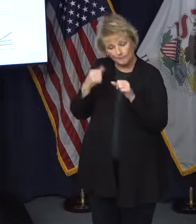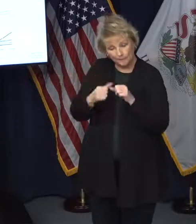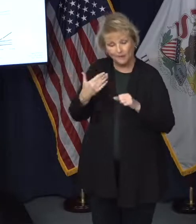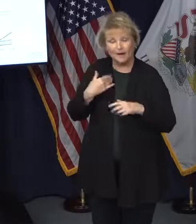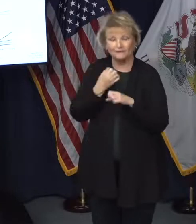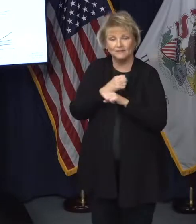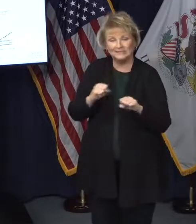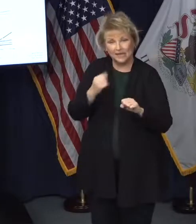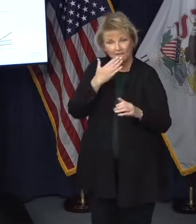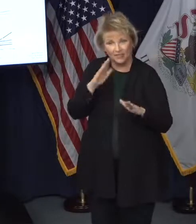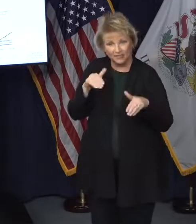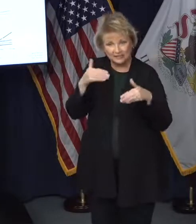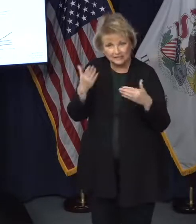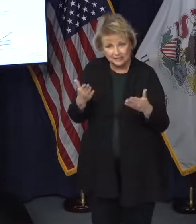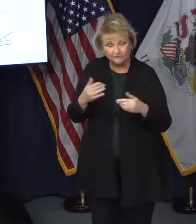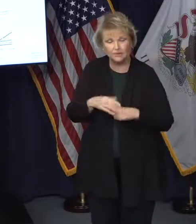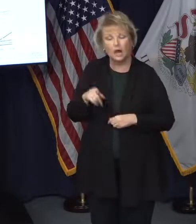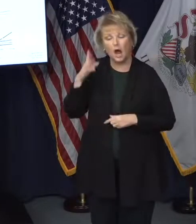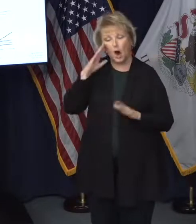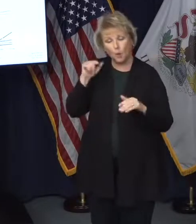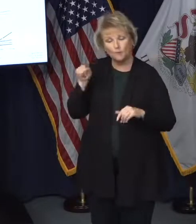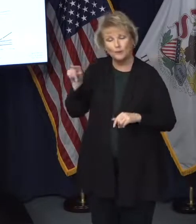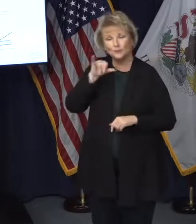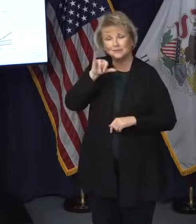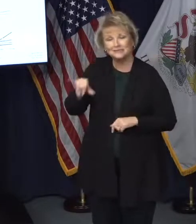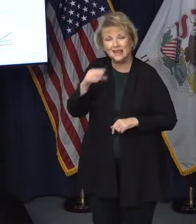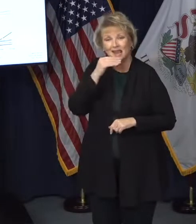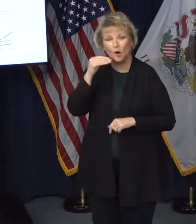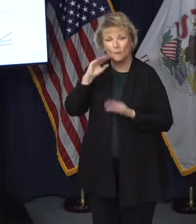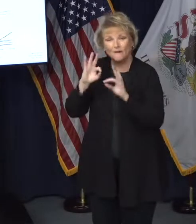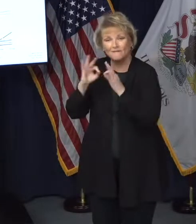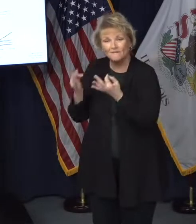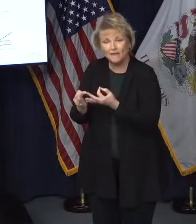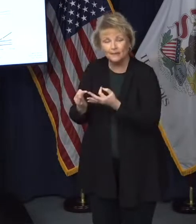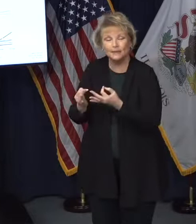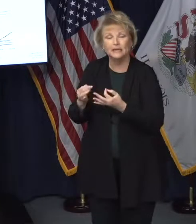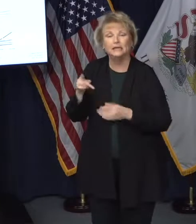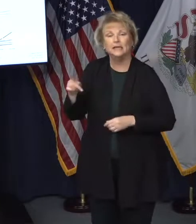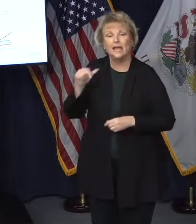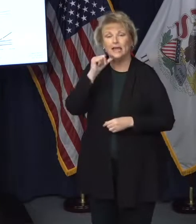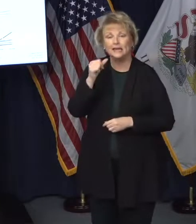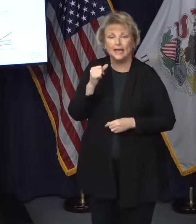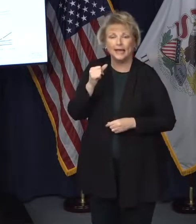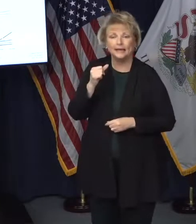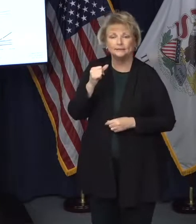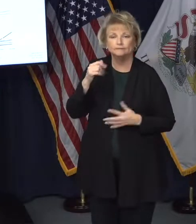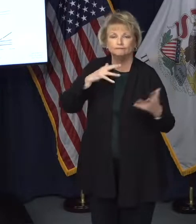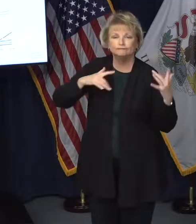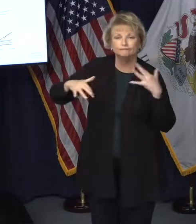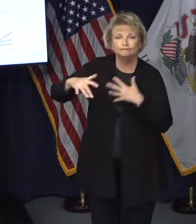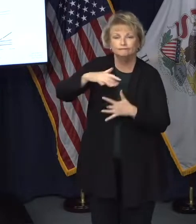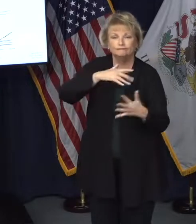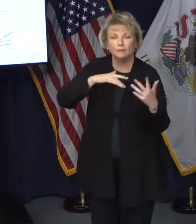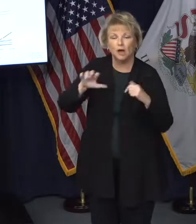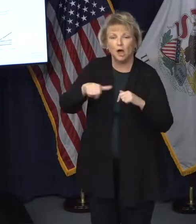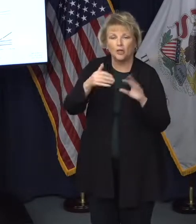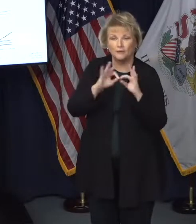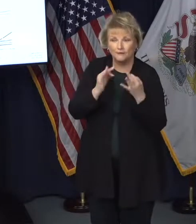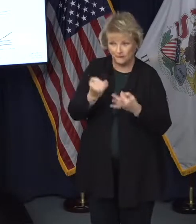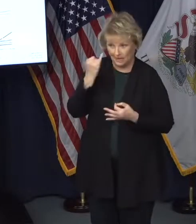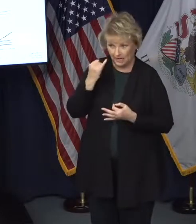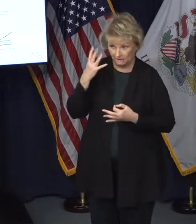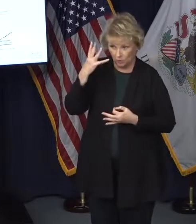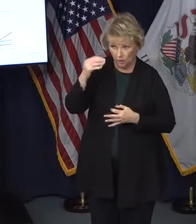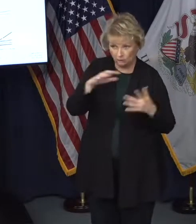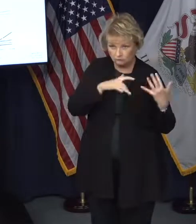Thanksgiving and stay home with his family and not with outside families, or if you do, that